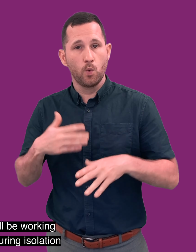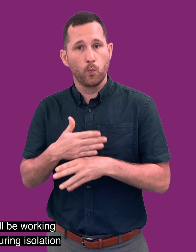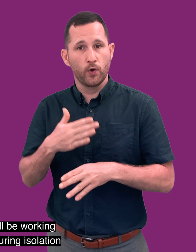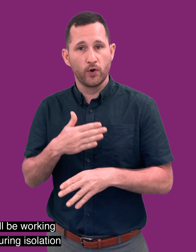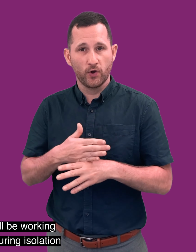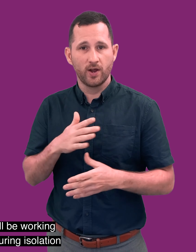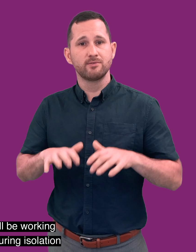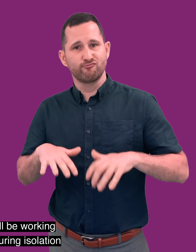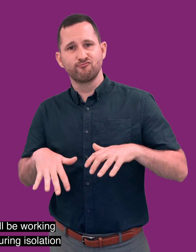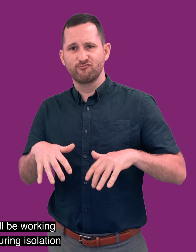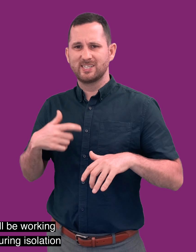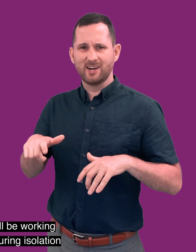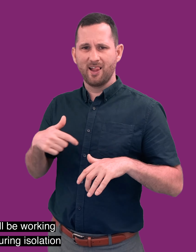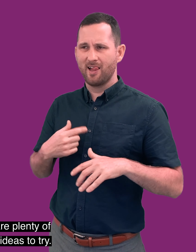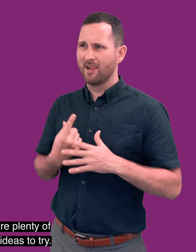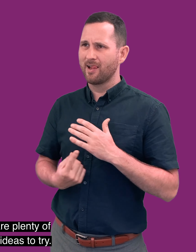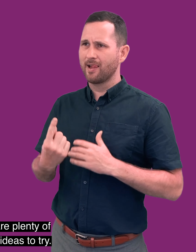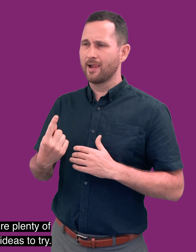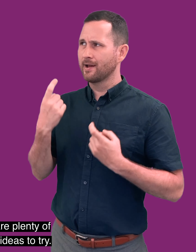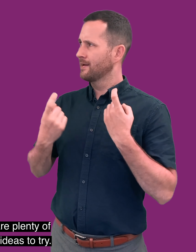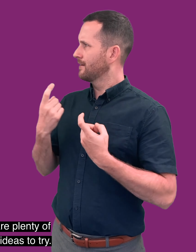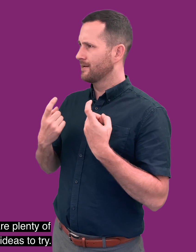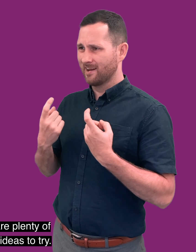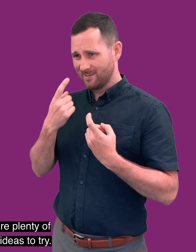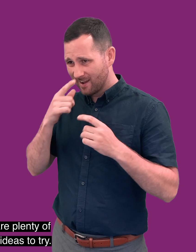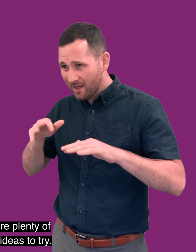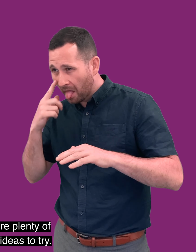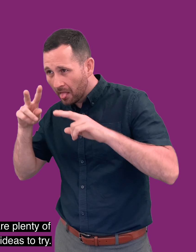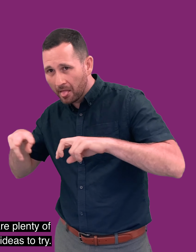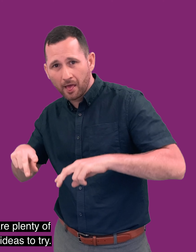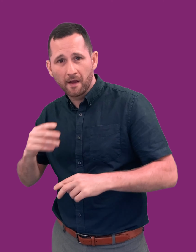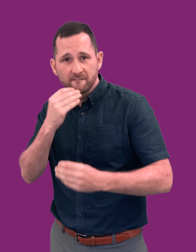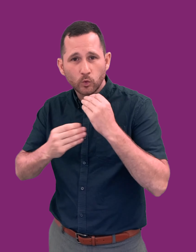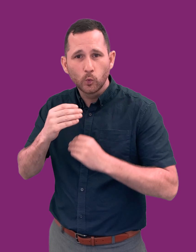from home during your isolation, but there are plenty of easy meal ideas to try.